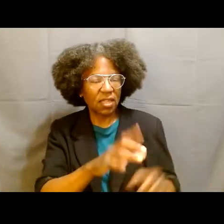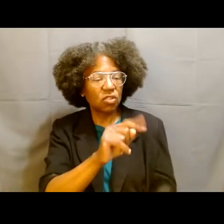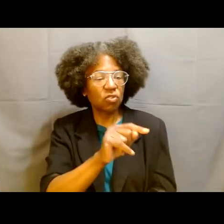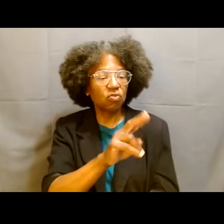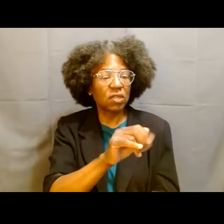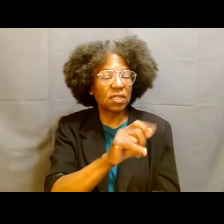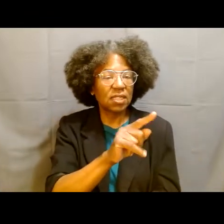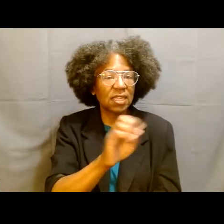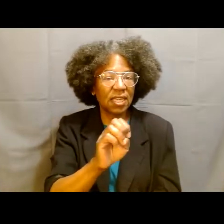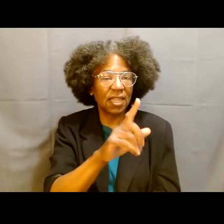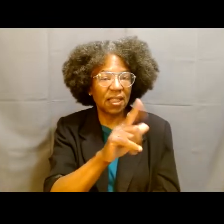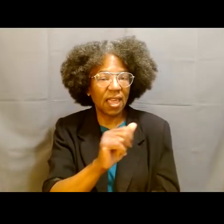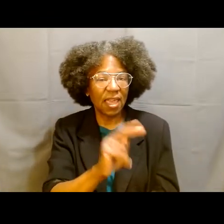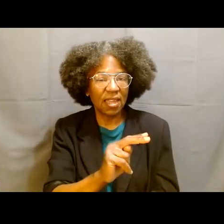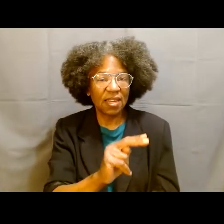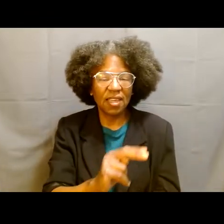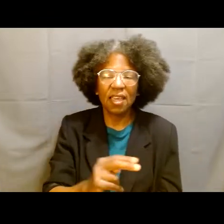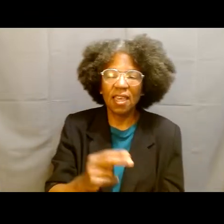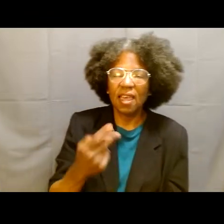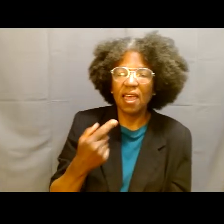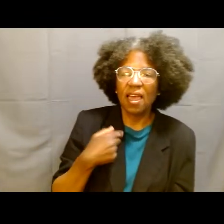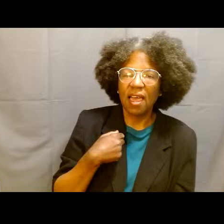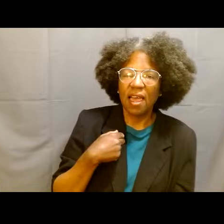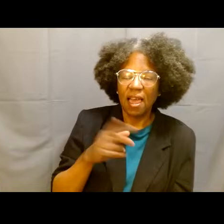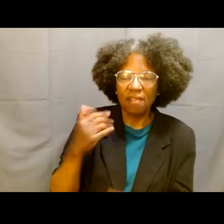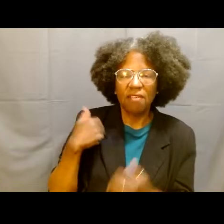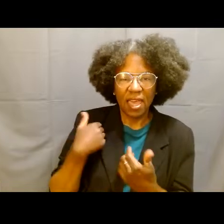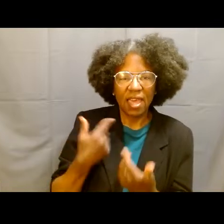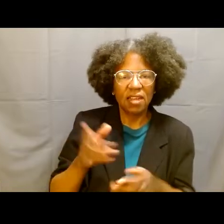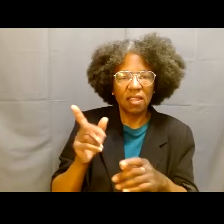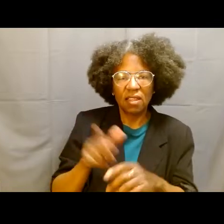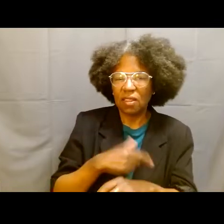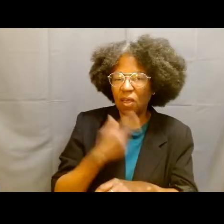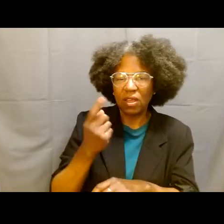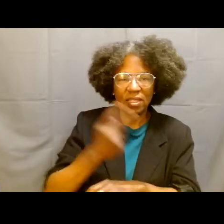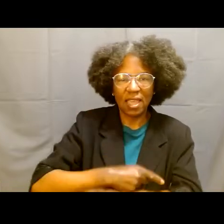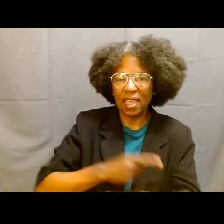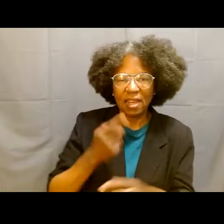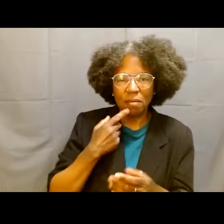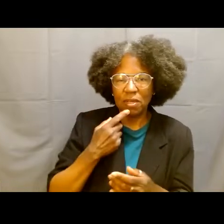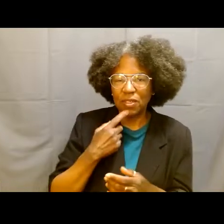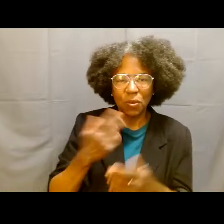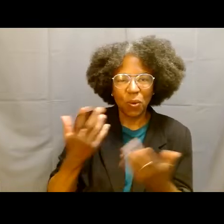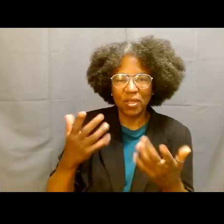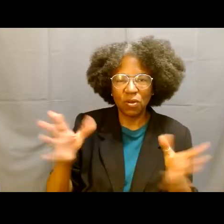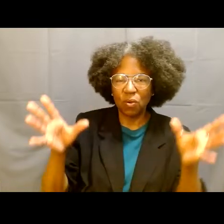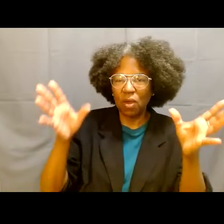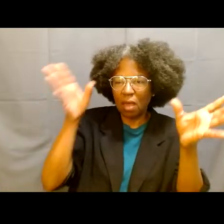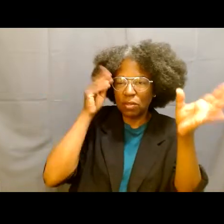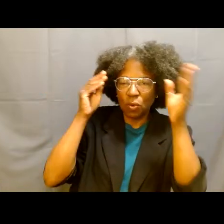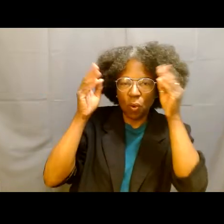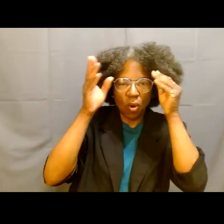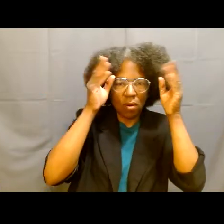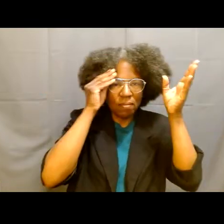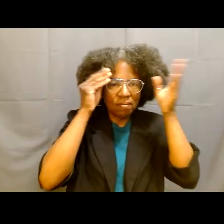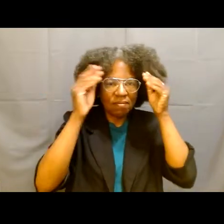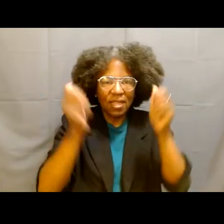I genuinely was passing for the day. I've had a long day, and I'm just gonna Thank you, sir. absorb everybody's knowledge today. Thank you, sir.